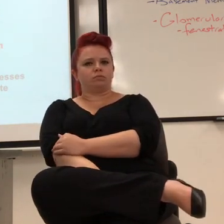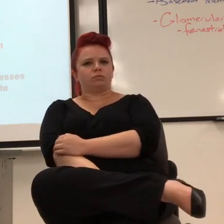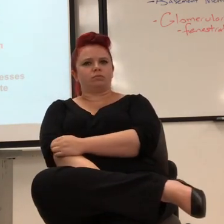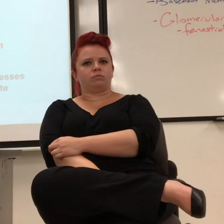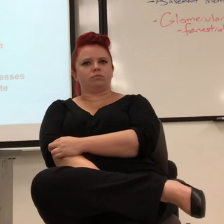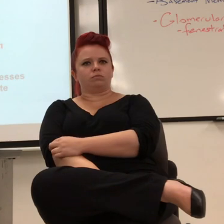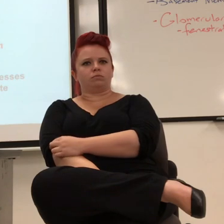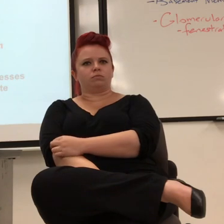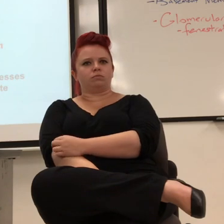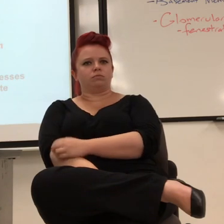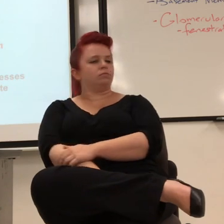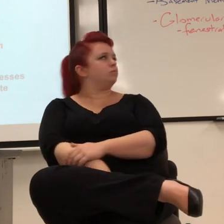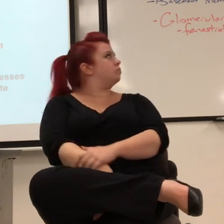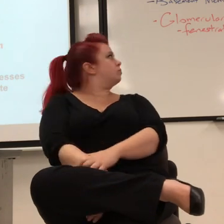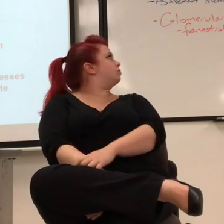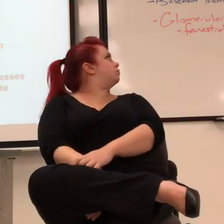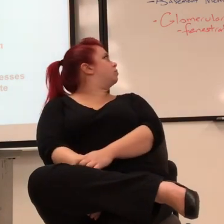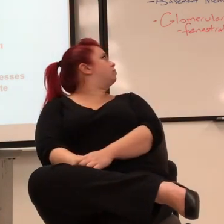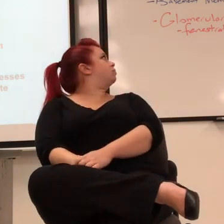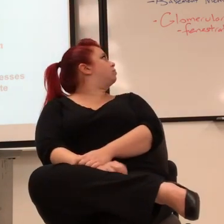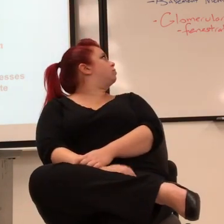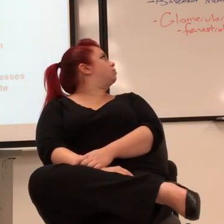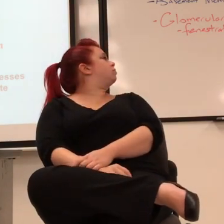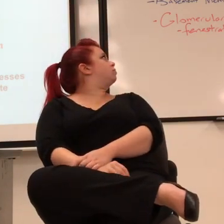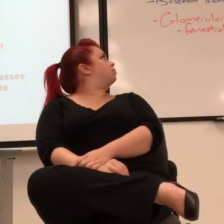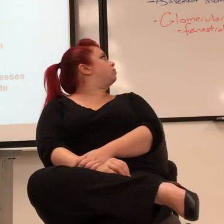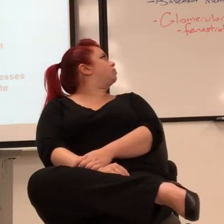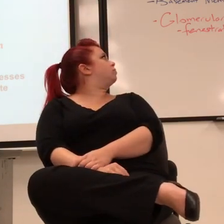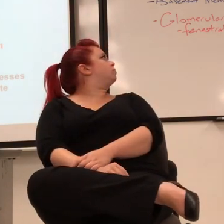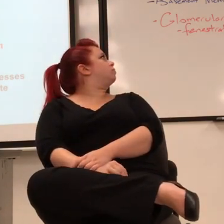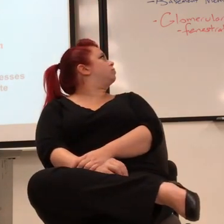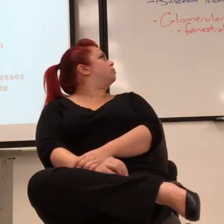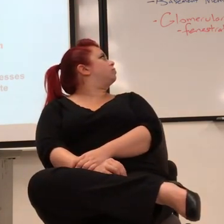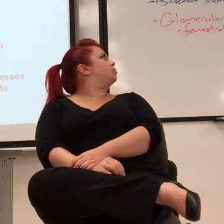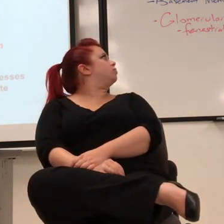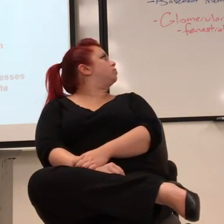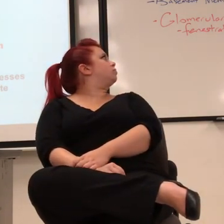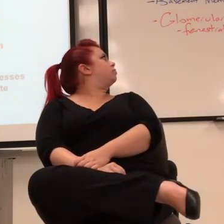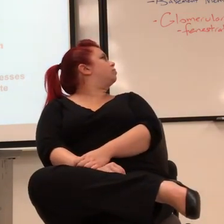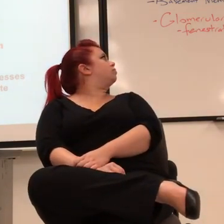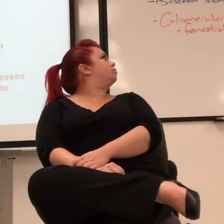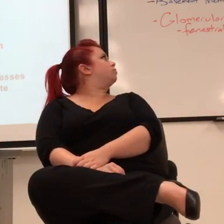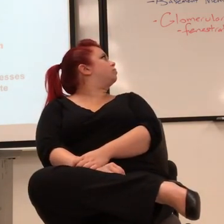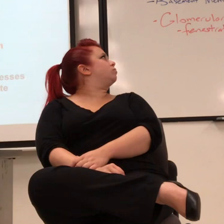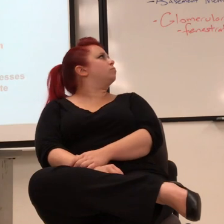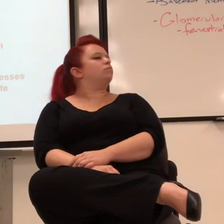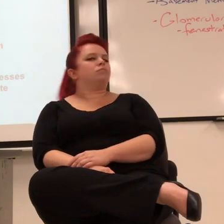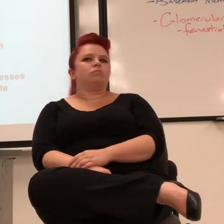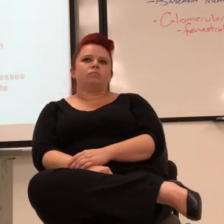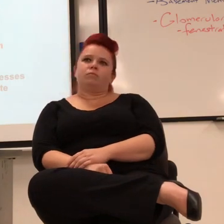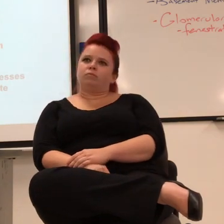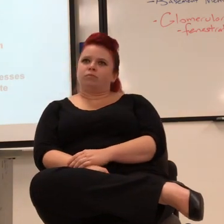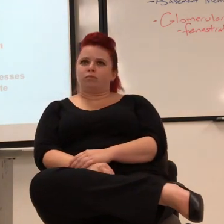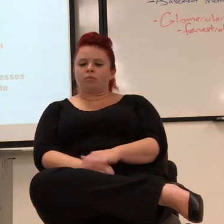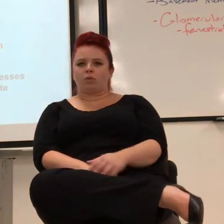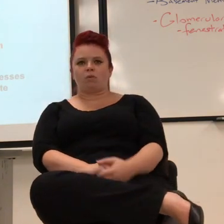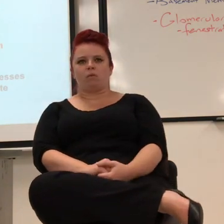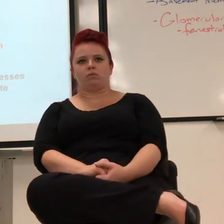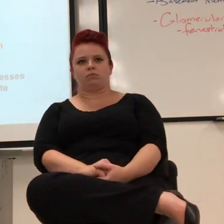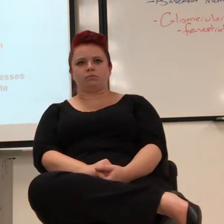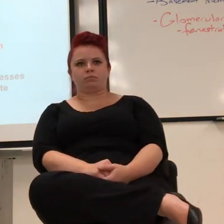there and there, 14 nanometer filtration slit.